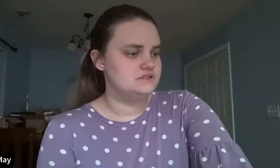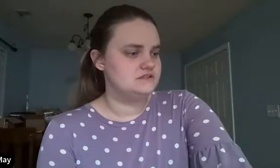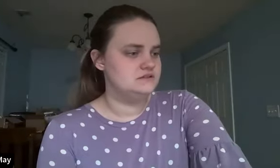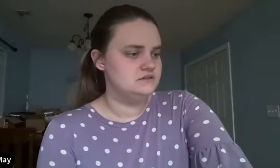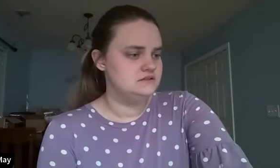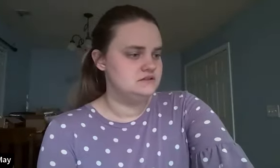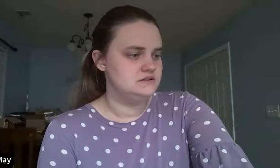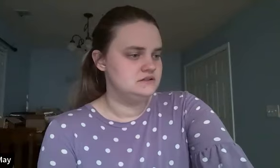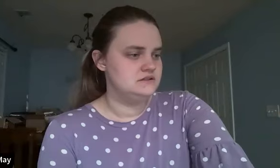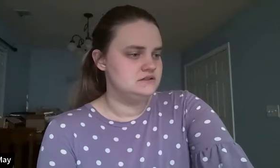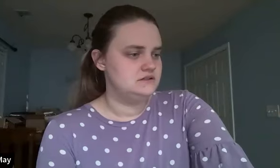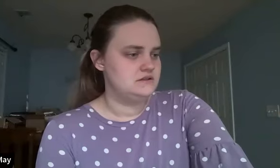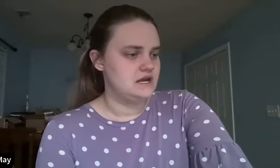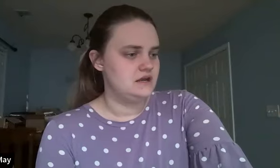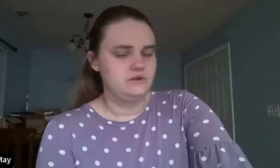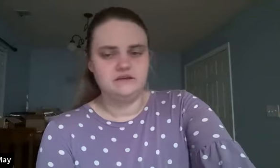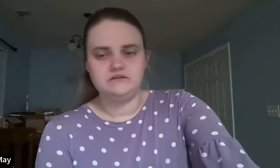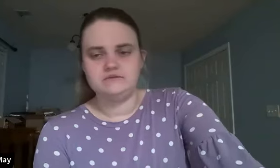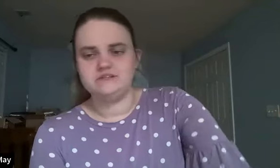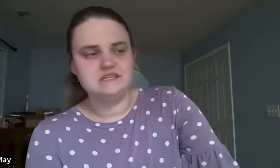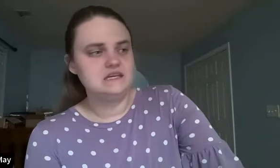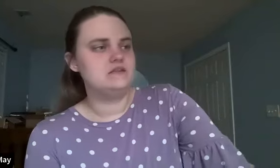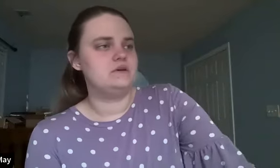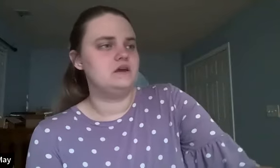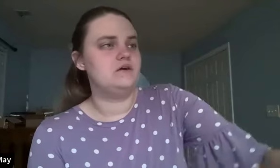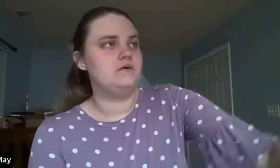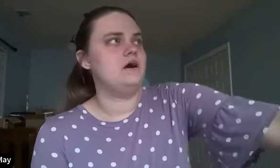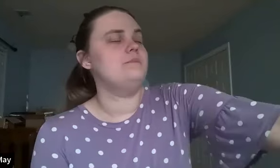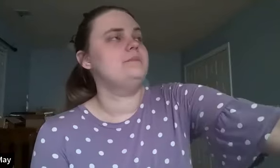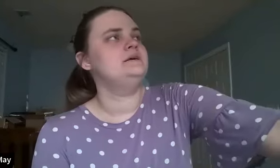animals that we see, that we know. I'm